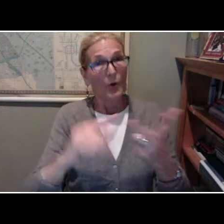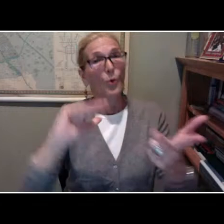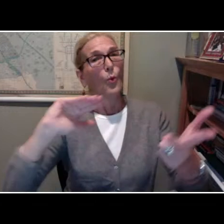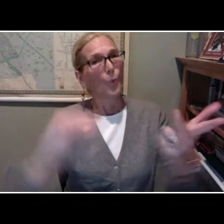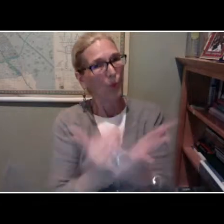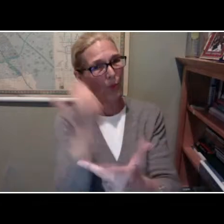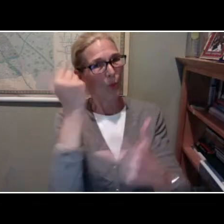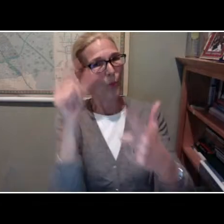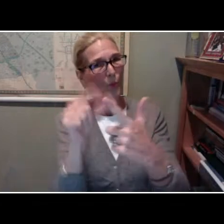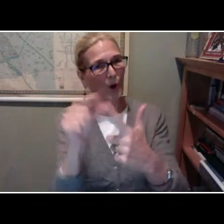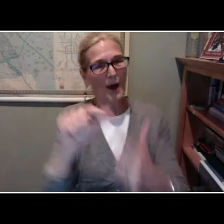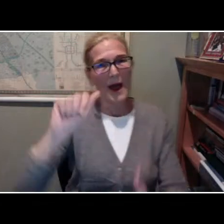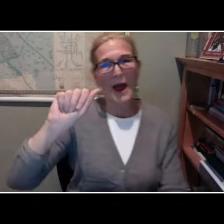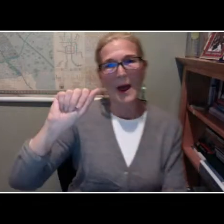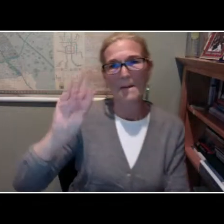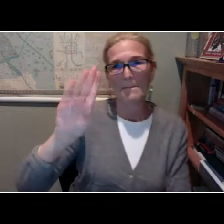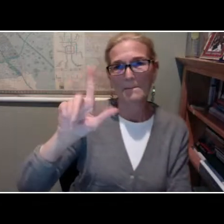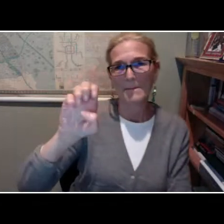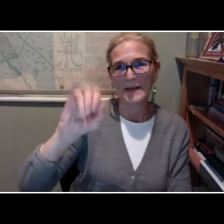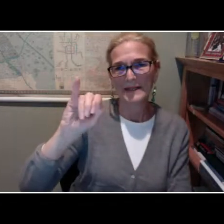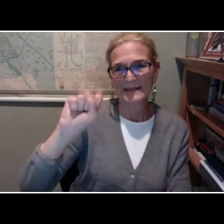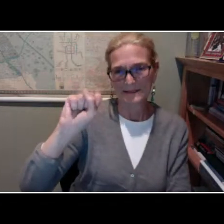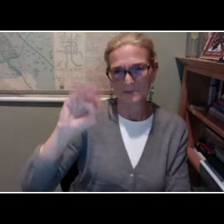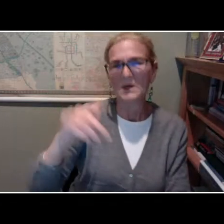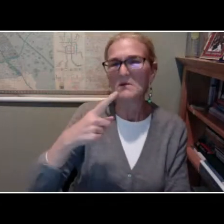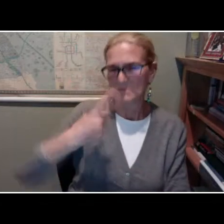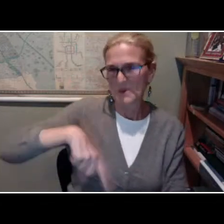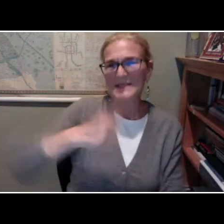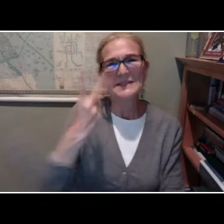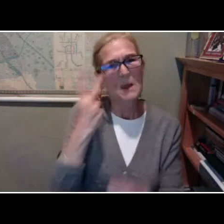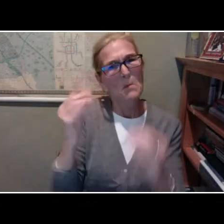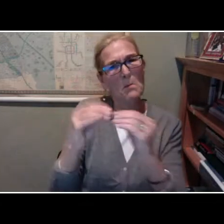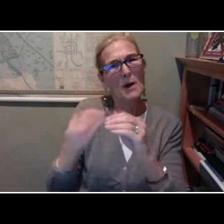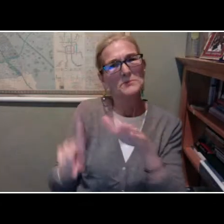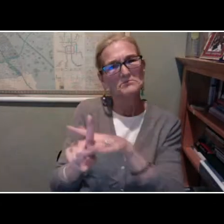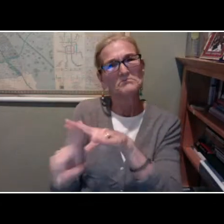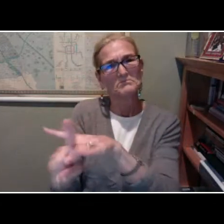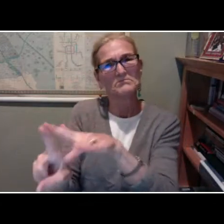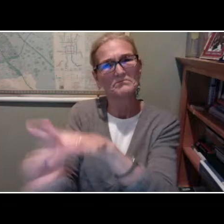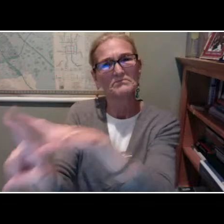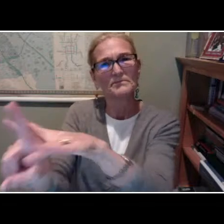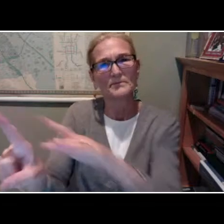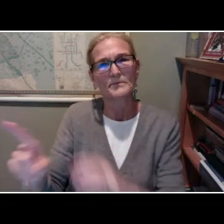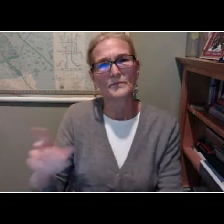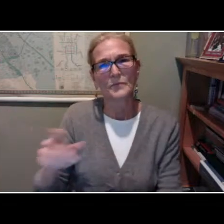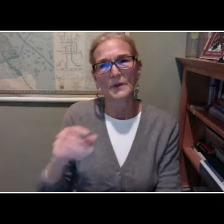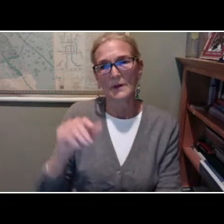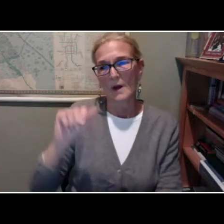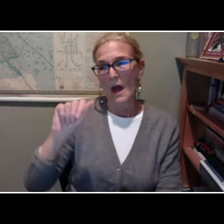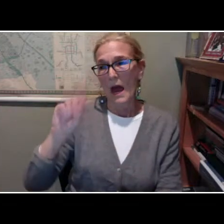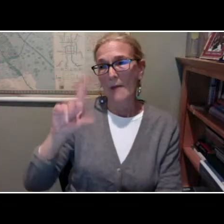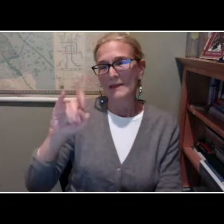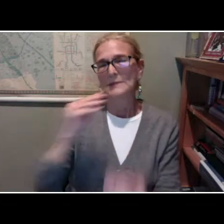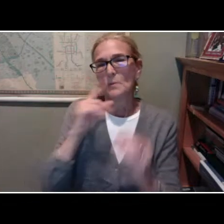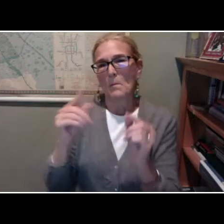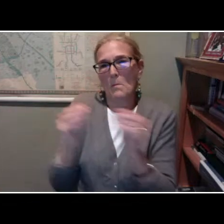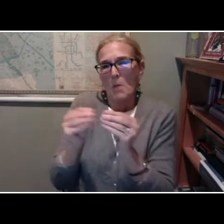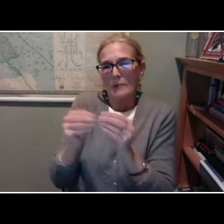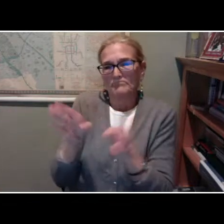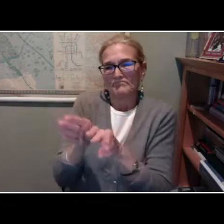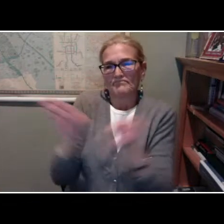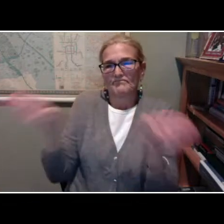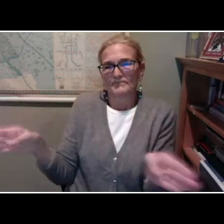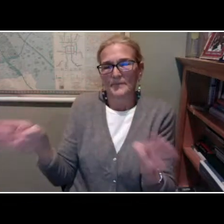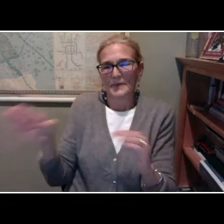So over 40 years ago. And then we're seeing a newer term, ableism, that I think is